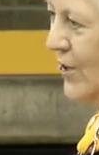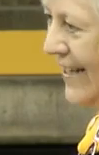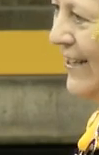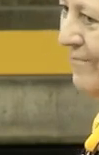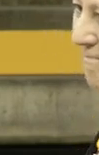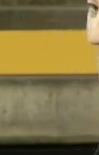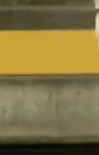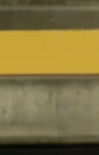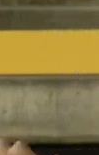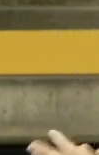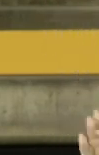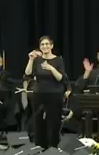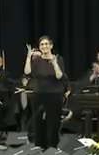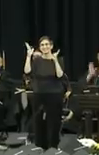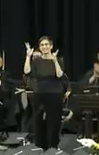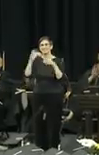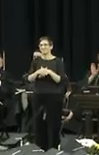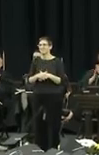Congratulations, you did it.